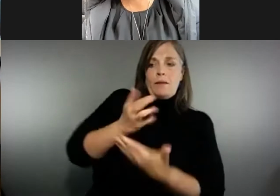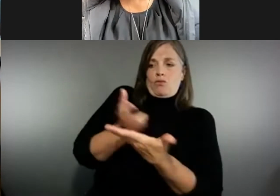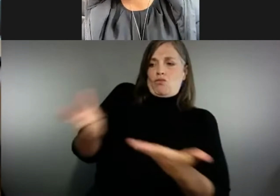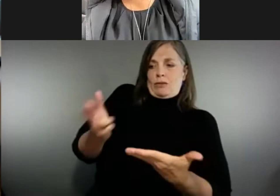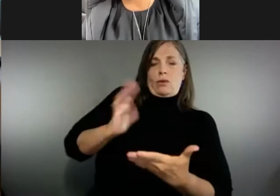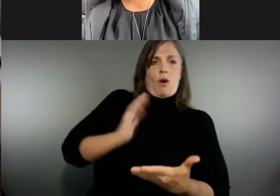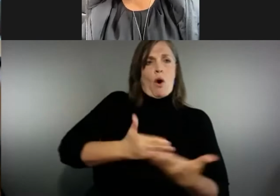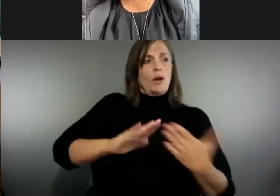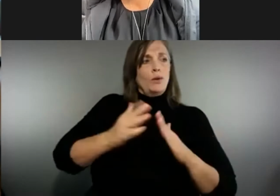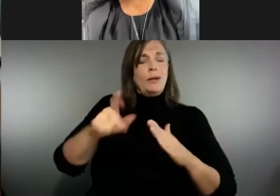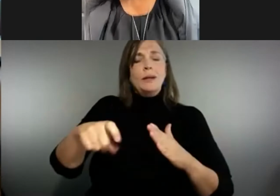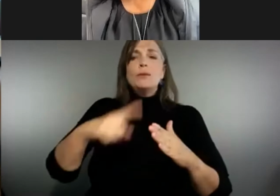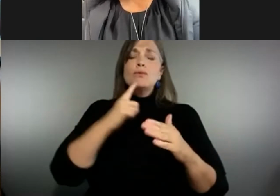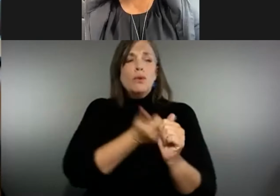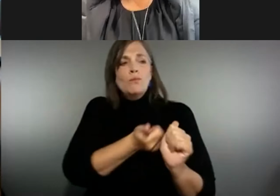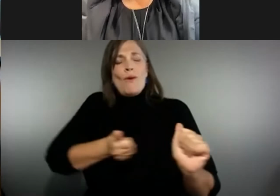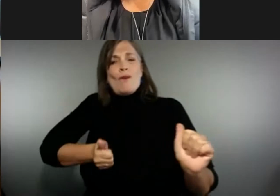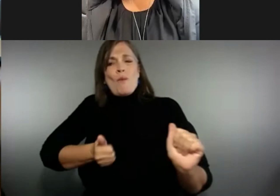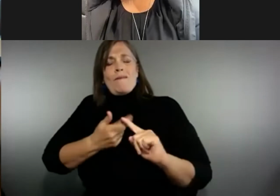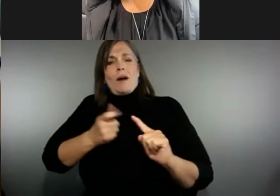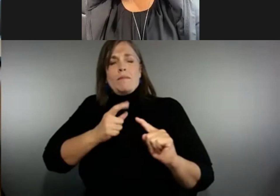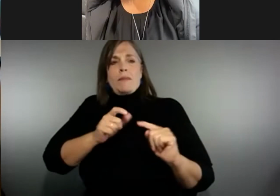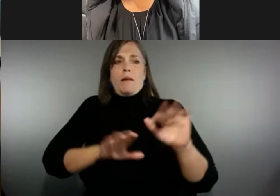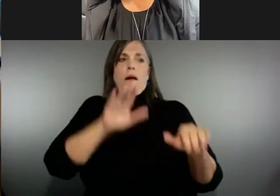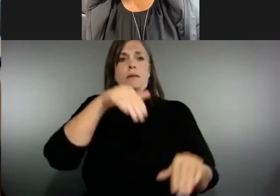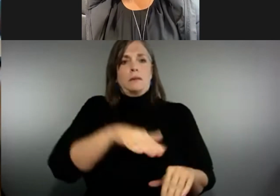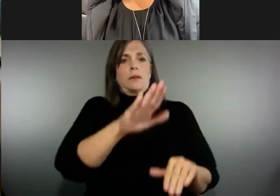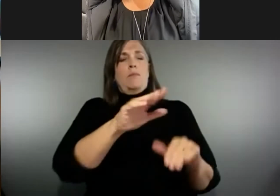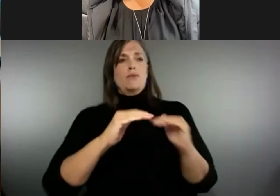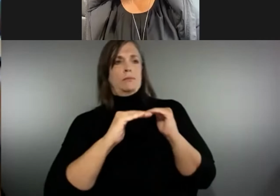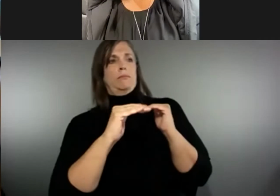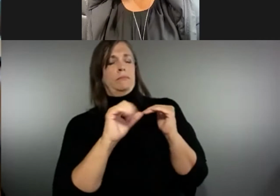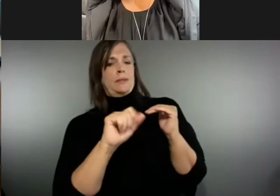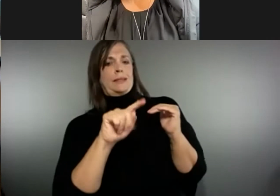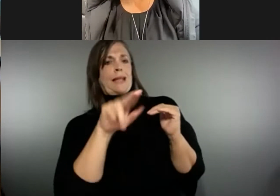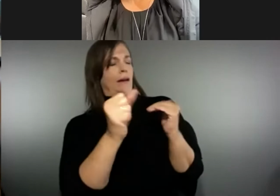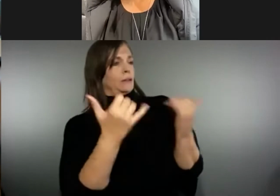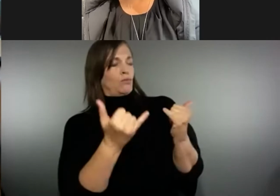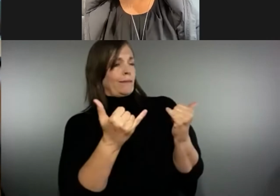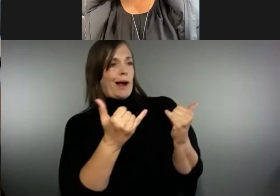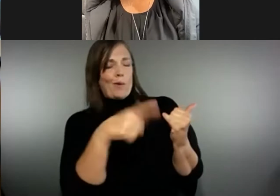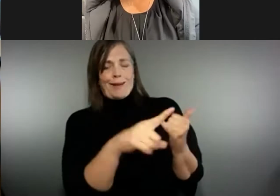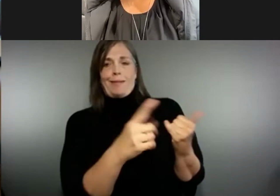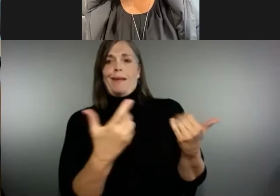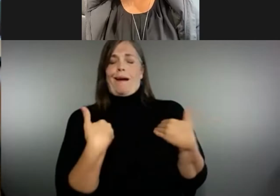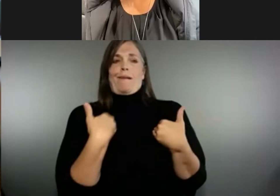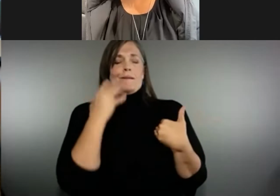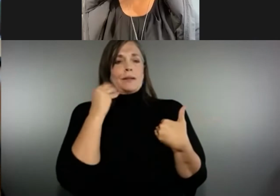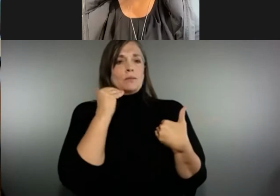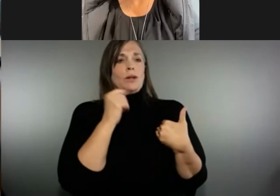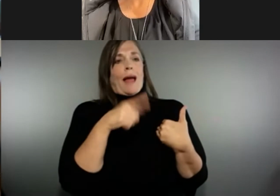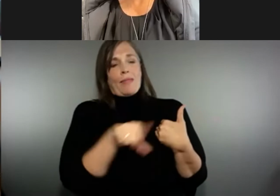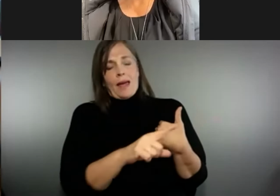from the sort of in unstable status that they currently hold and actually be able to live securely and in dignity themselves